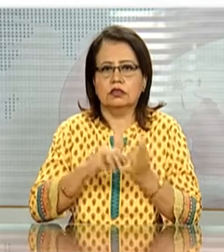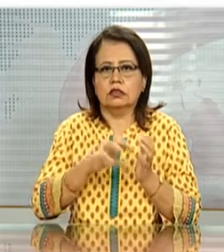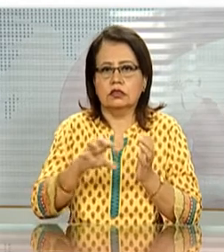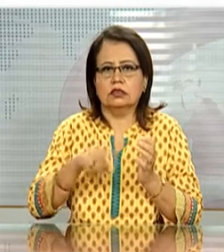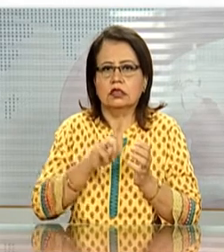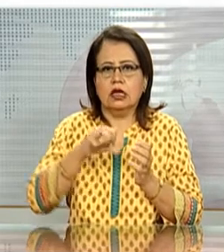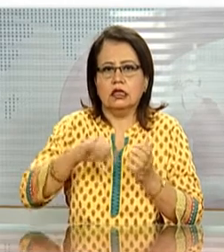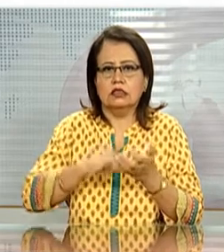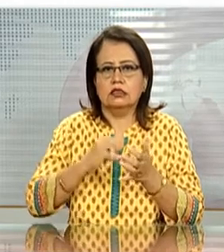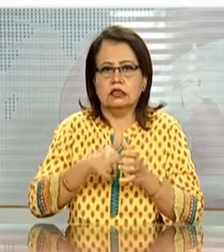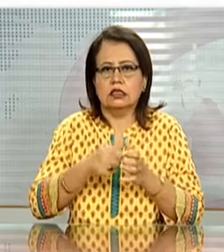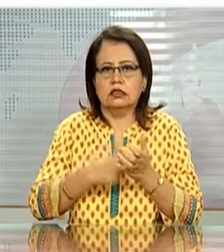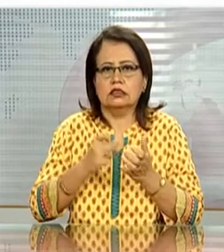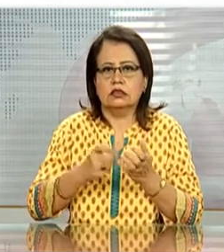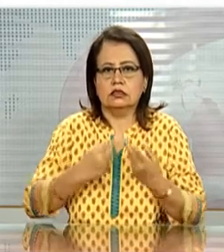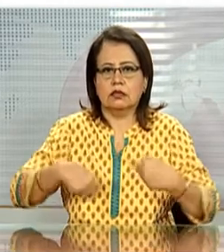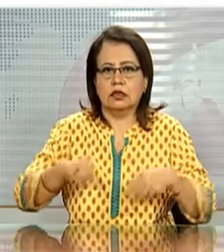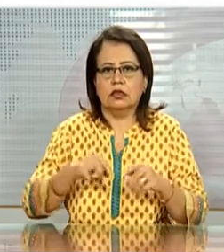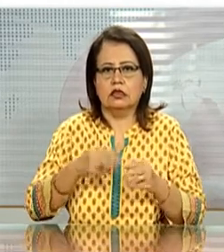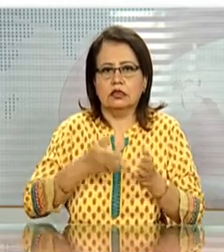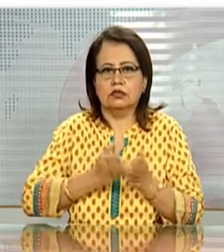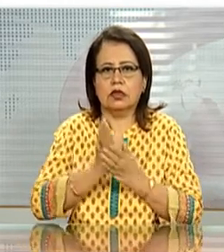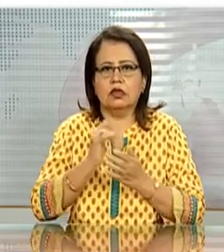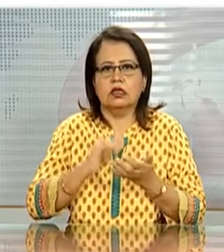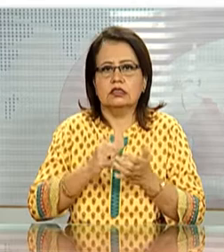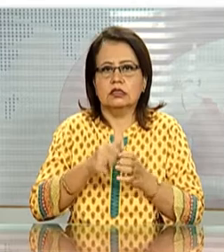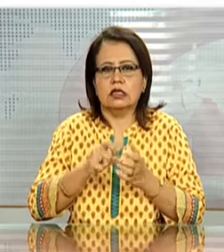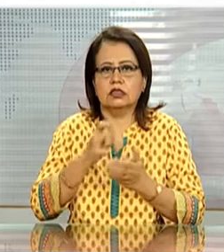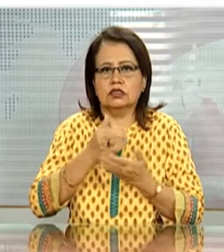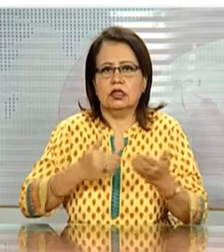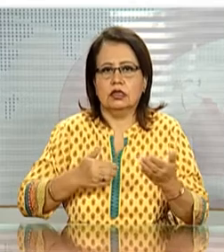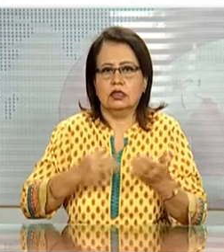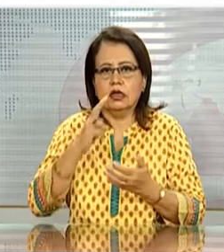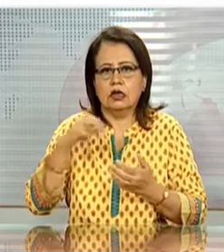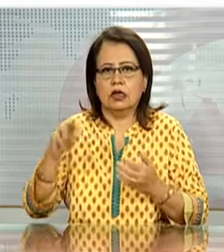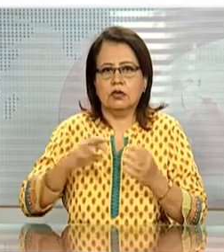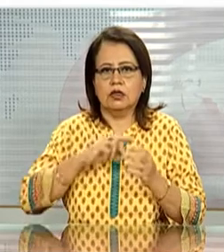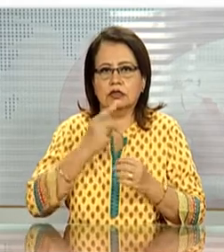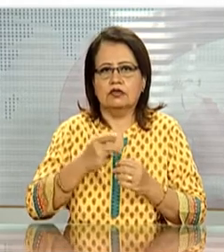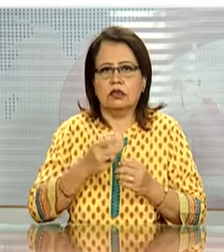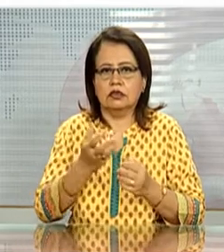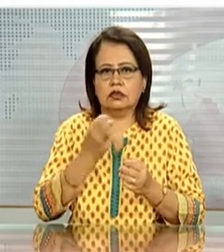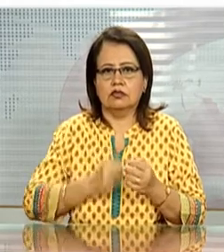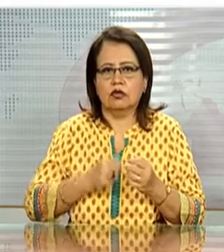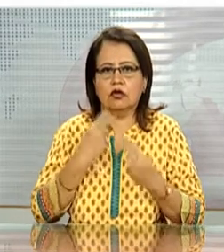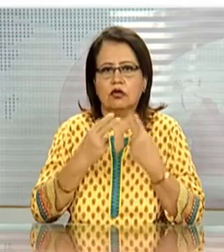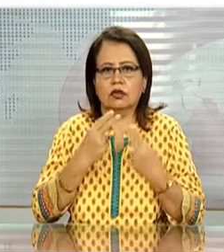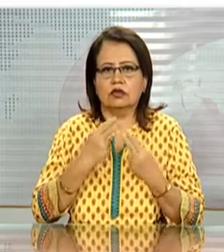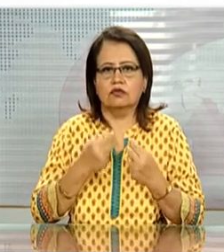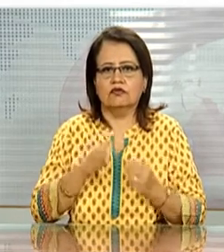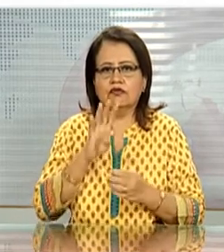states in the 19th sck Summit in line with the spirit of the s Charter Nepal's reaction came after it received